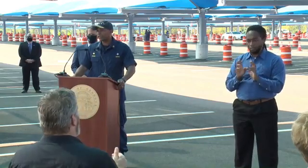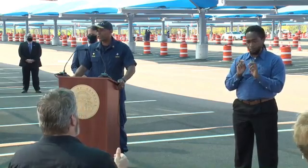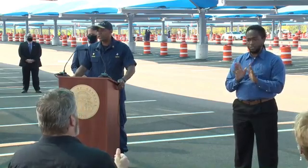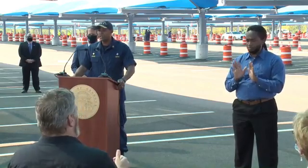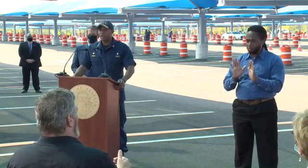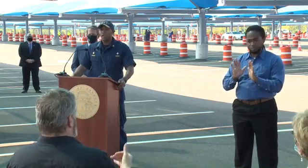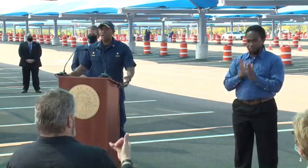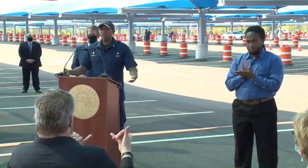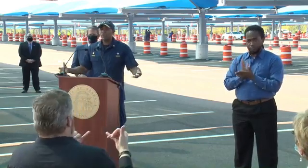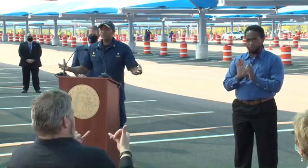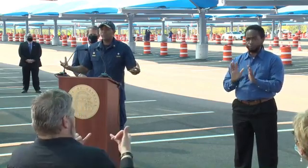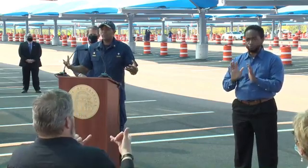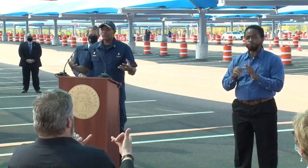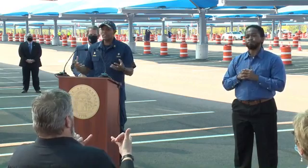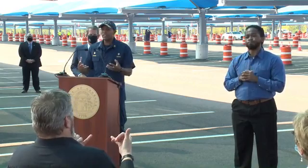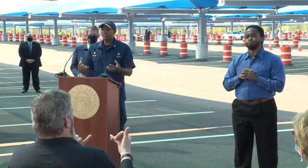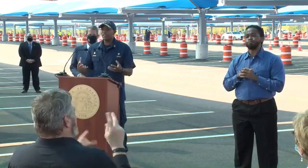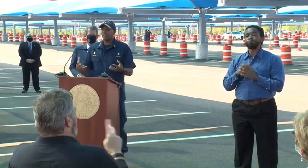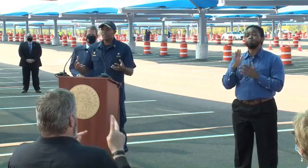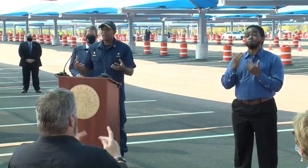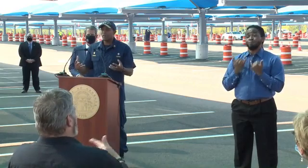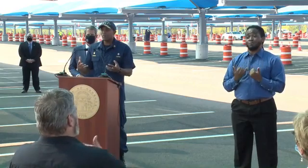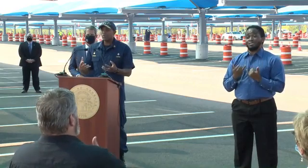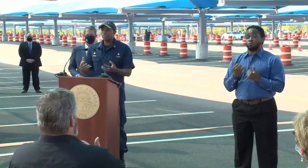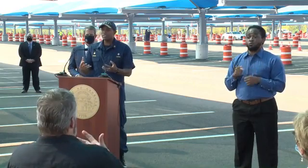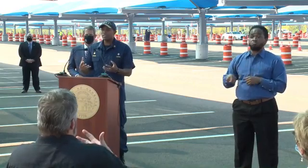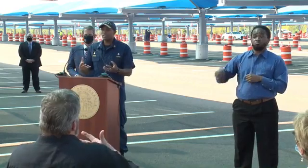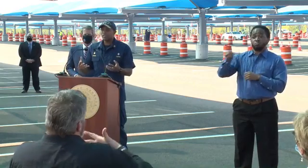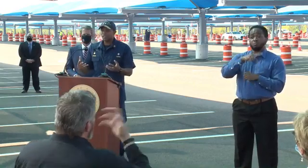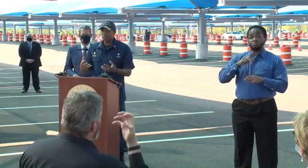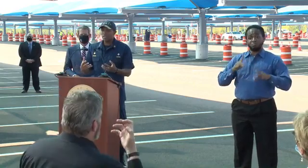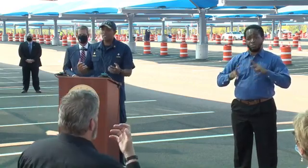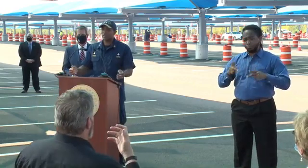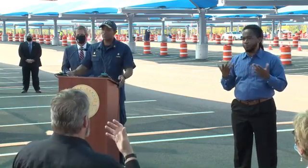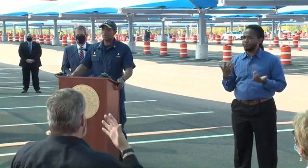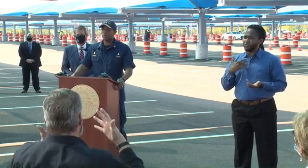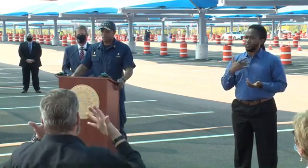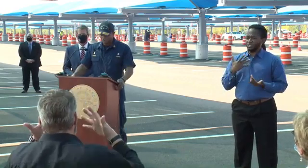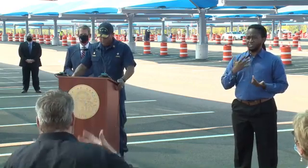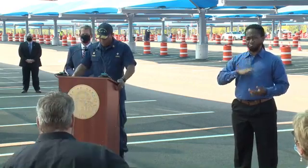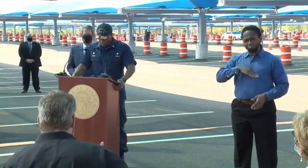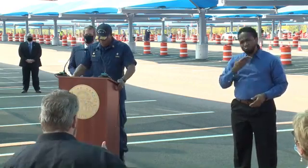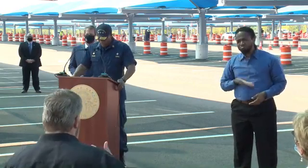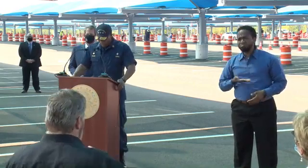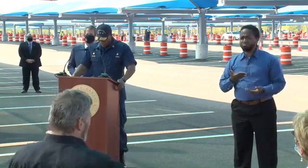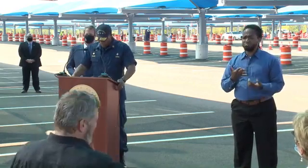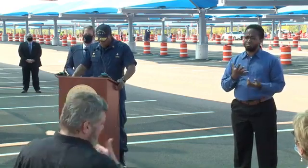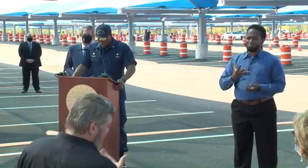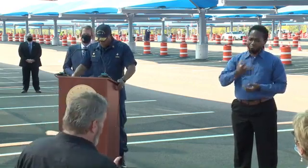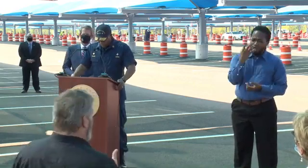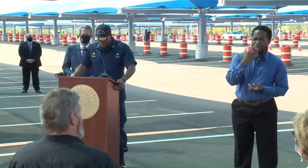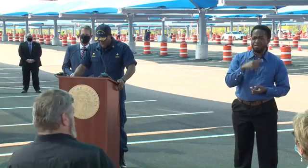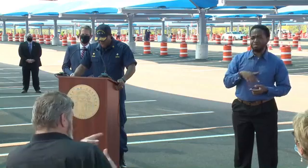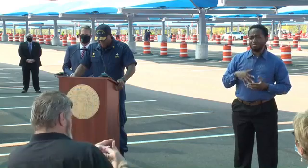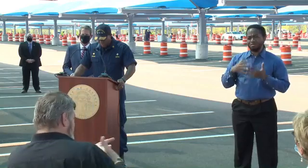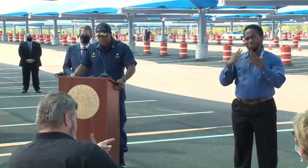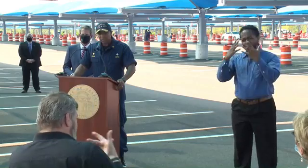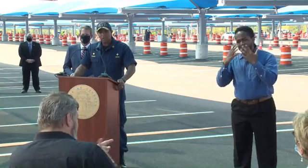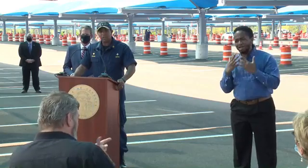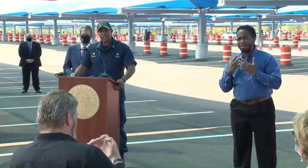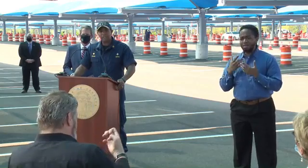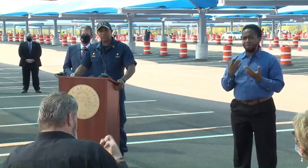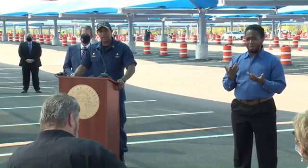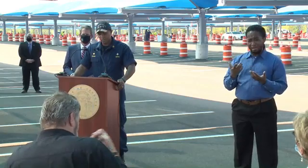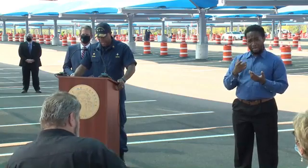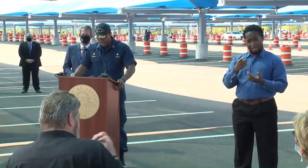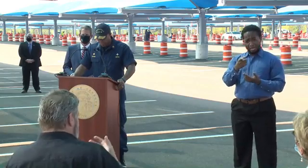are angry. If you're feeling emotions that you can't control or that are bothering you, we ask you to